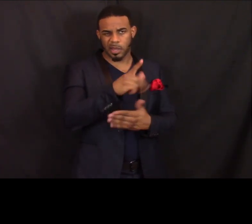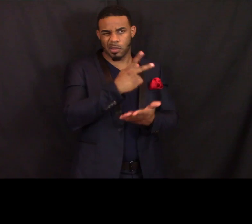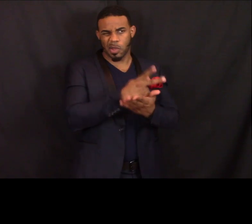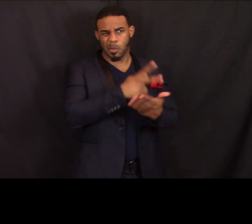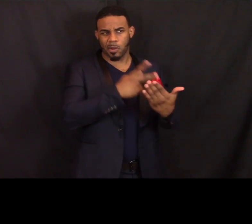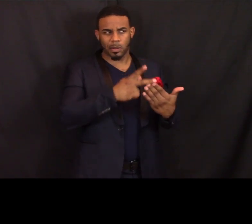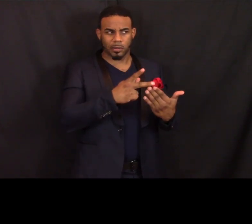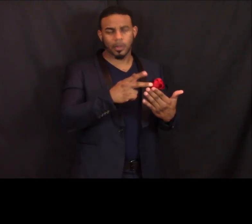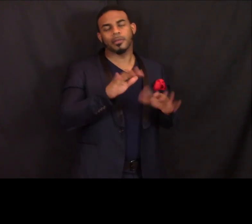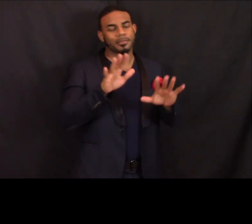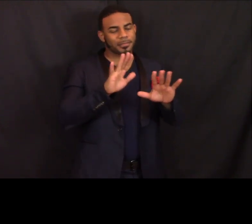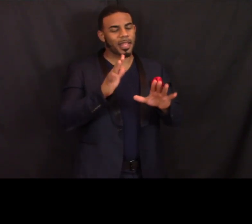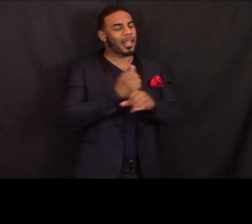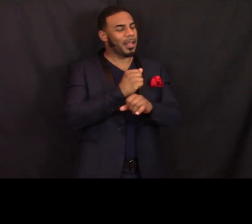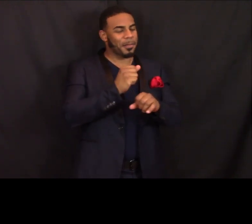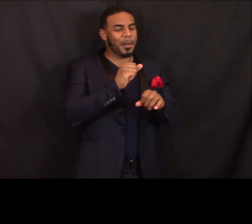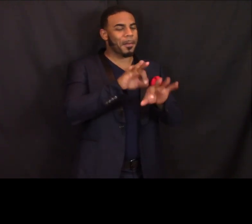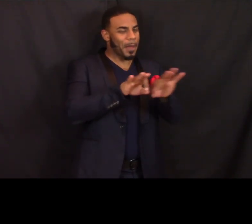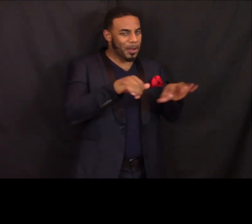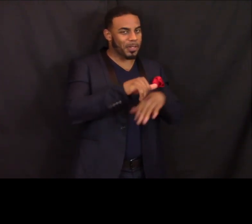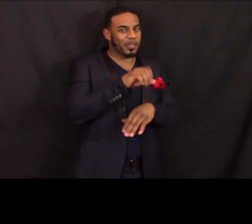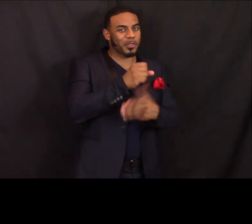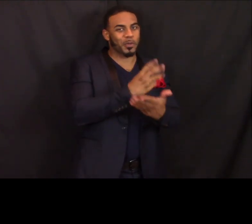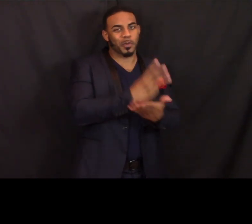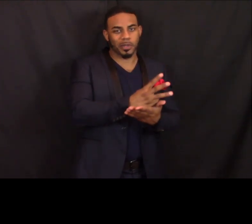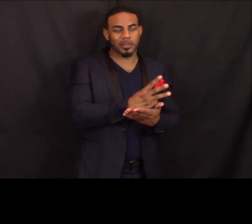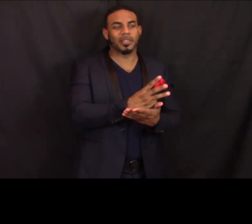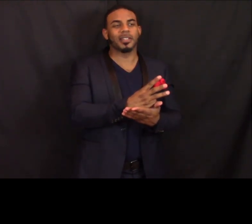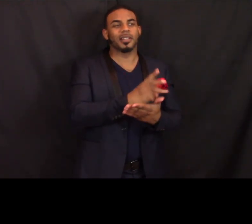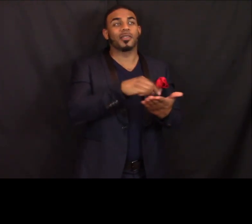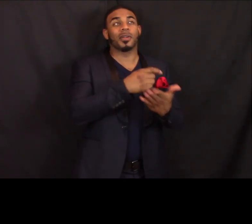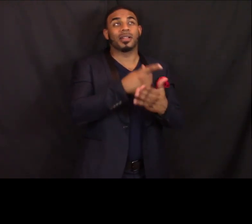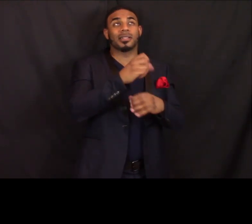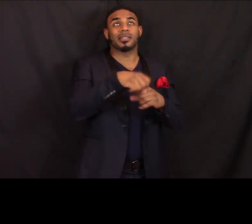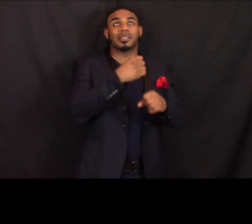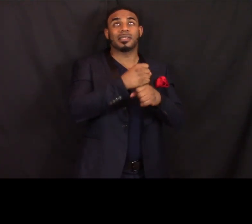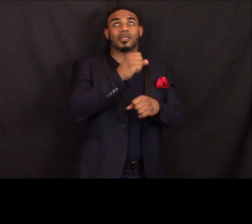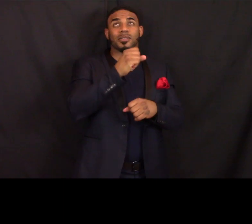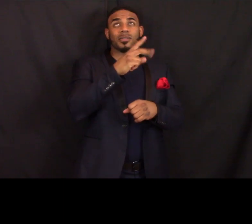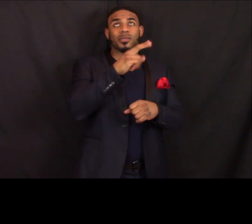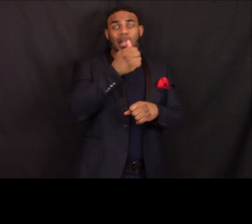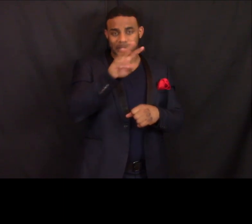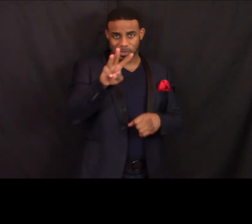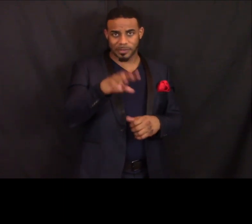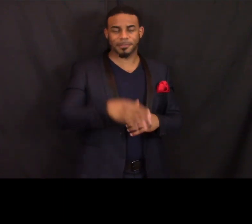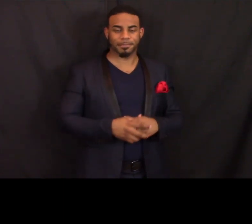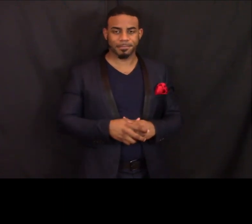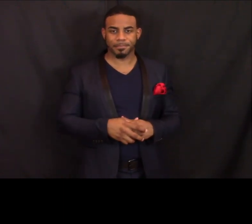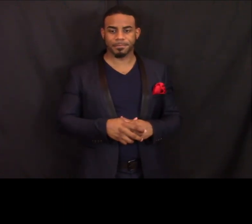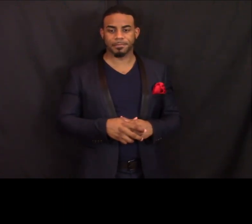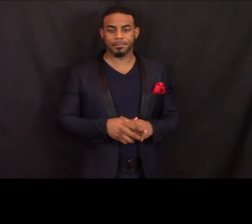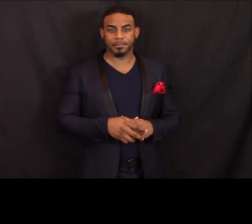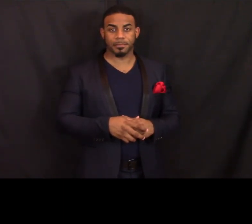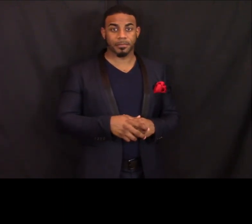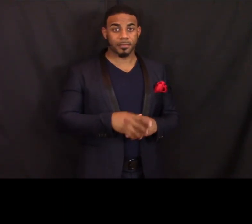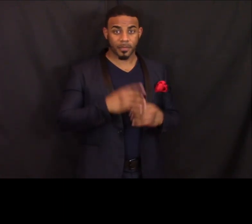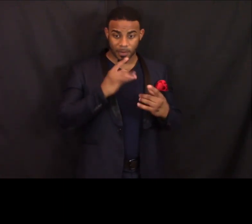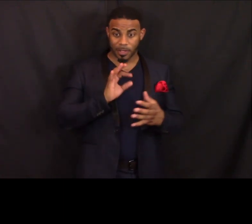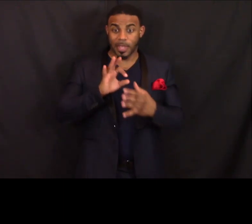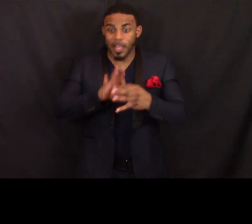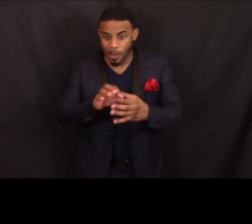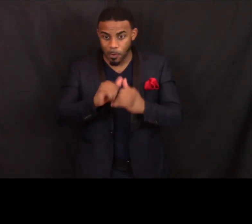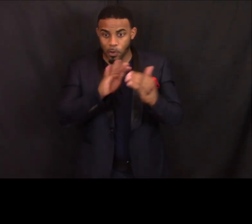bachelor's in social work. Graduated in 2016. Got connected with Community Action through